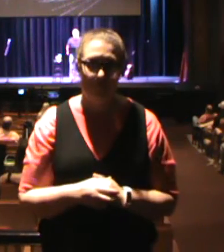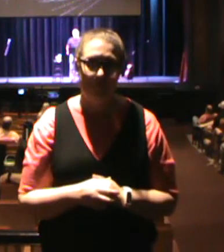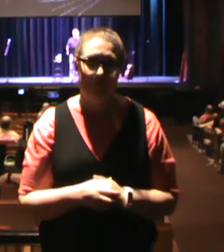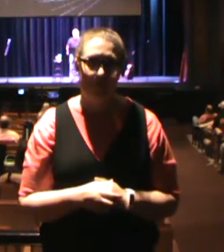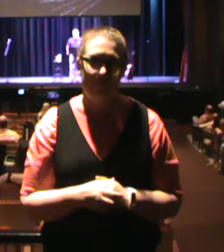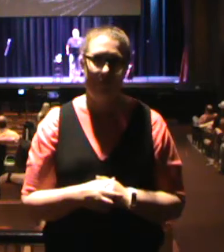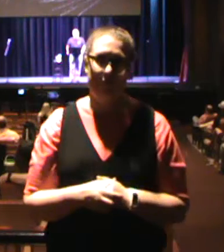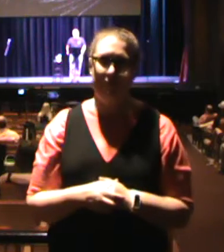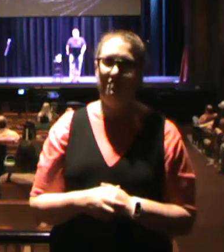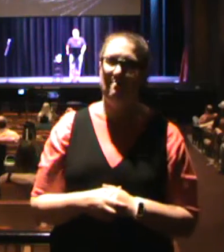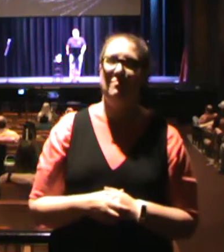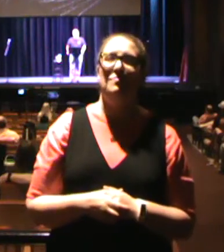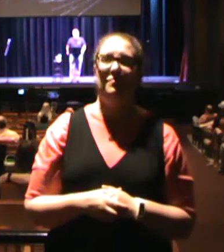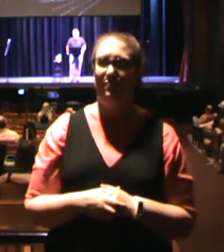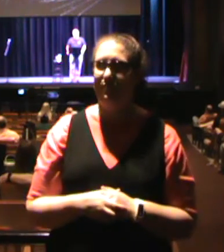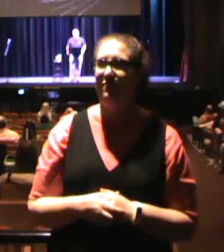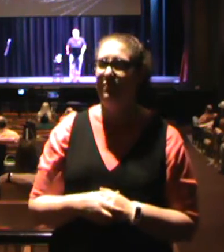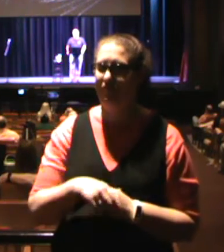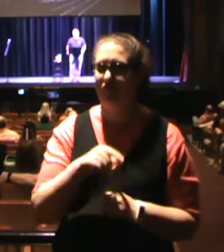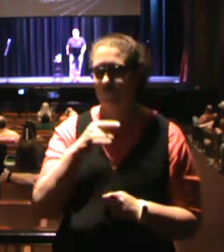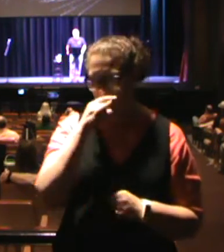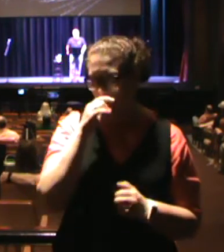Slap them old school,